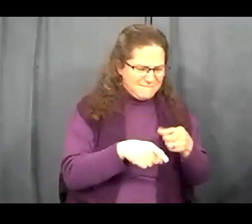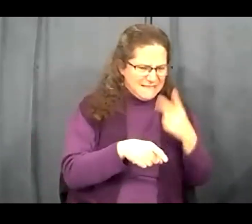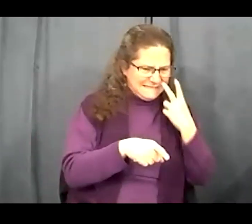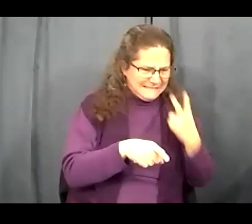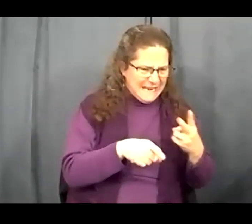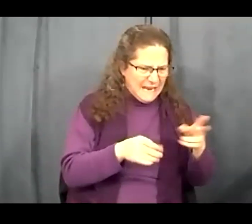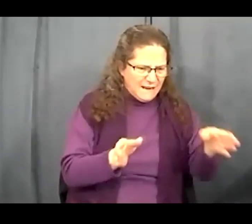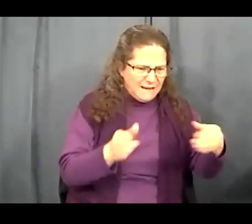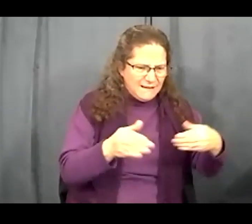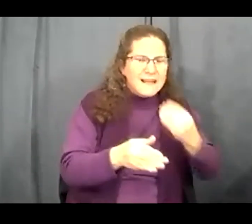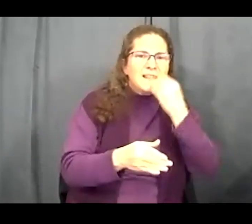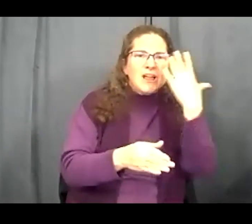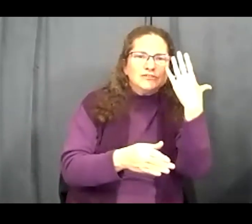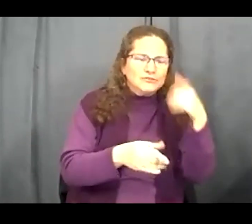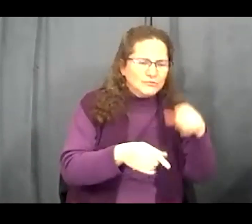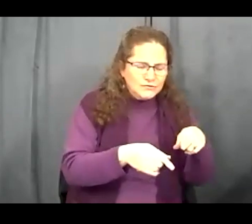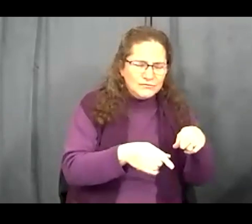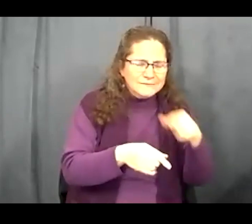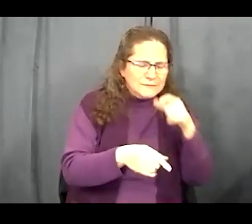to the printed form.